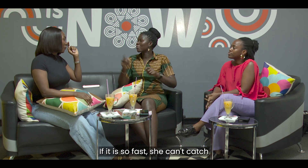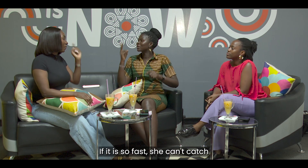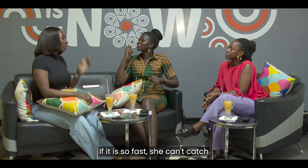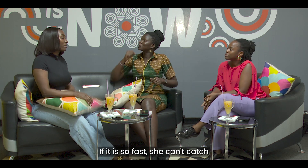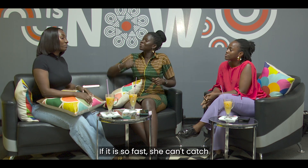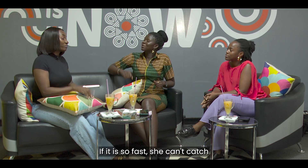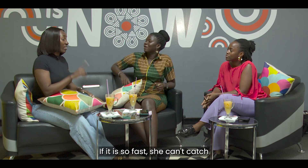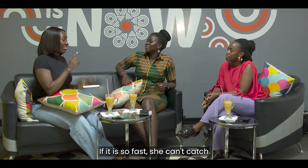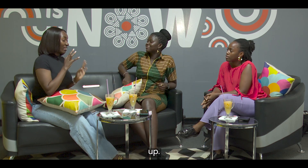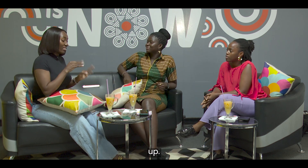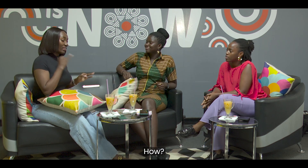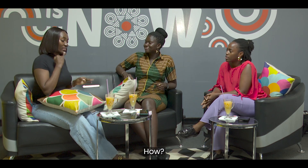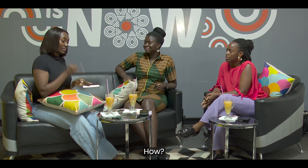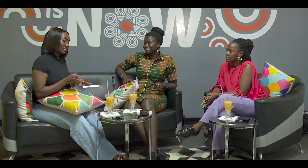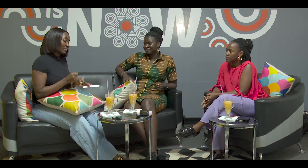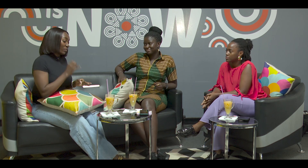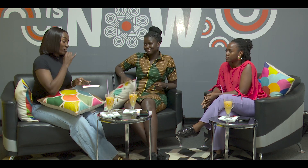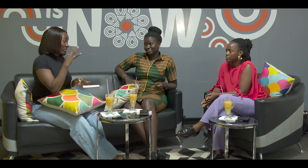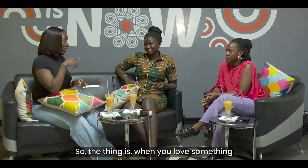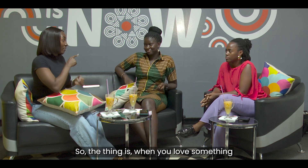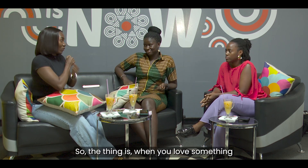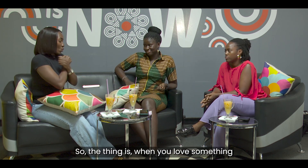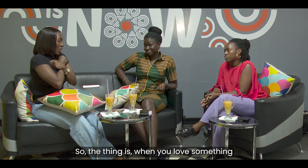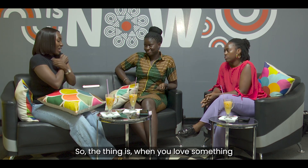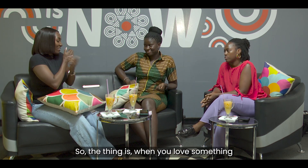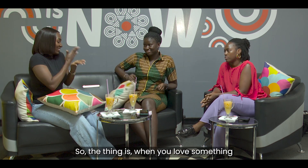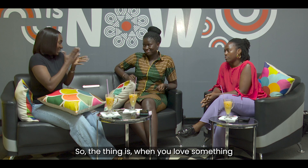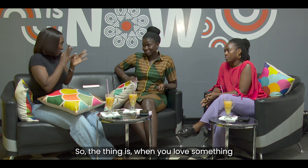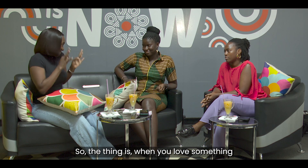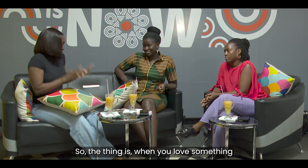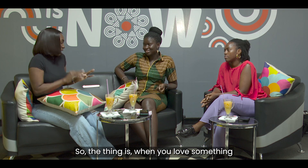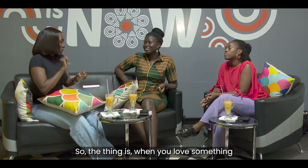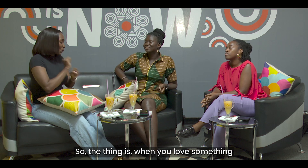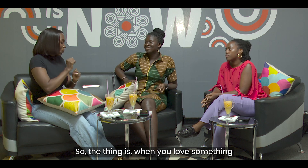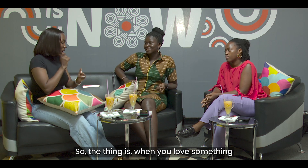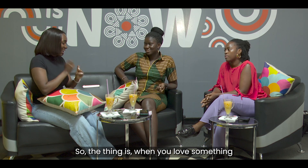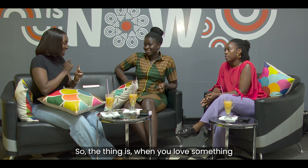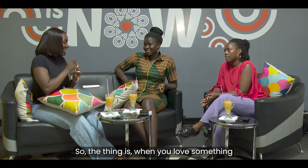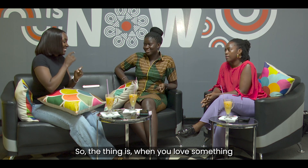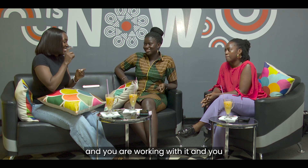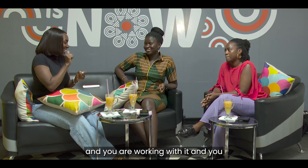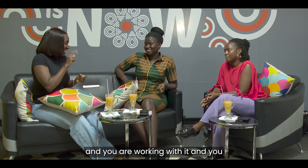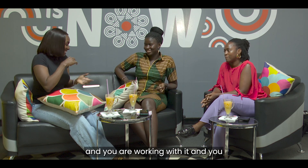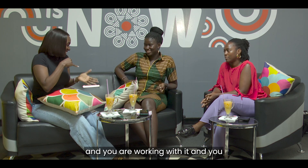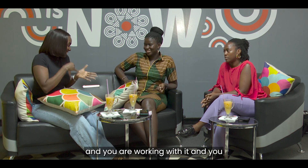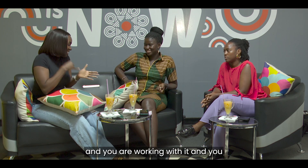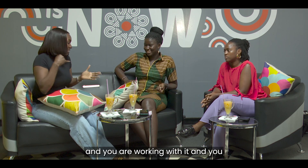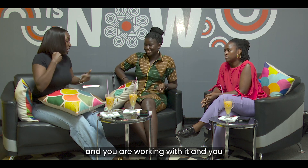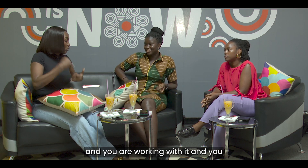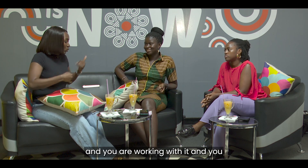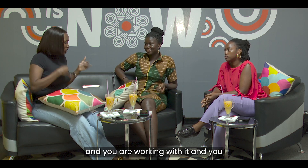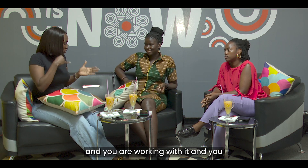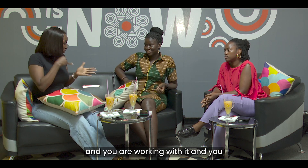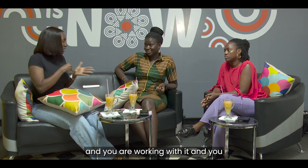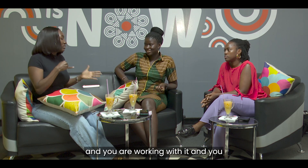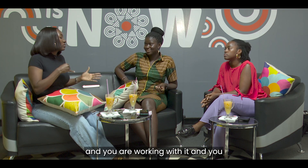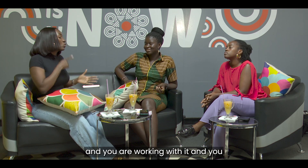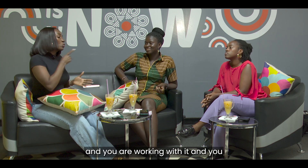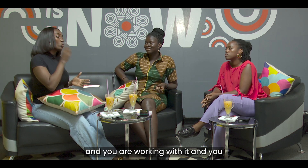she can catch up. How? So the thing is, when you love something and you are working with it and you